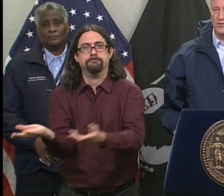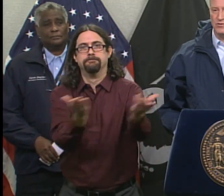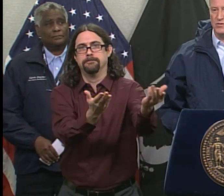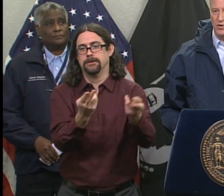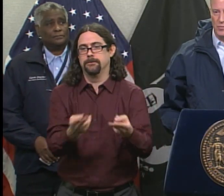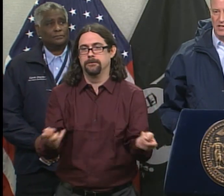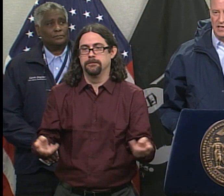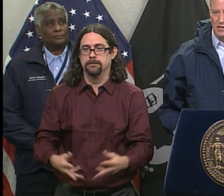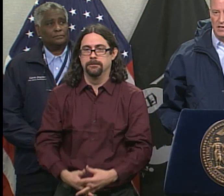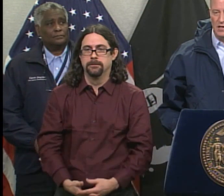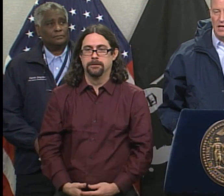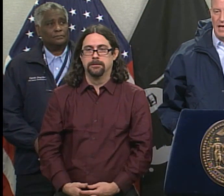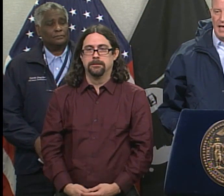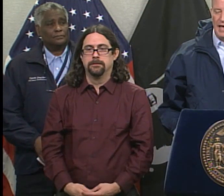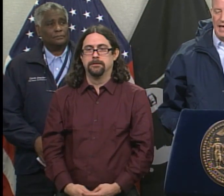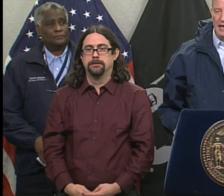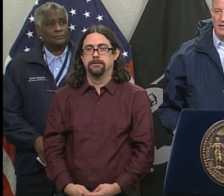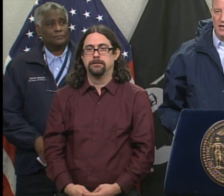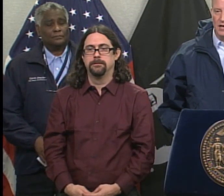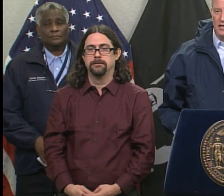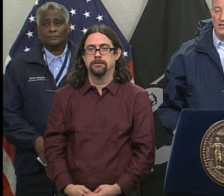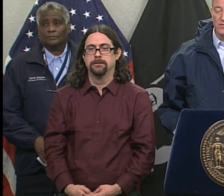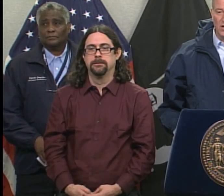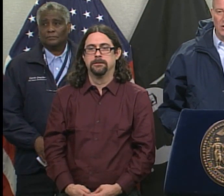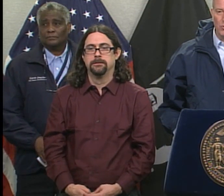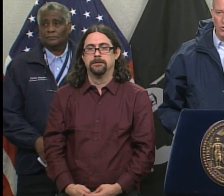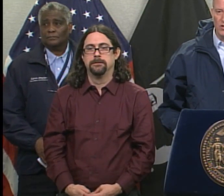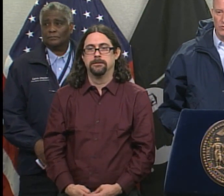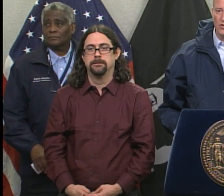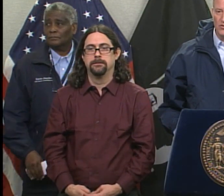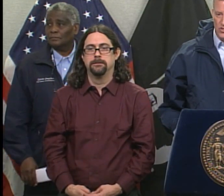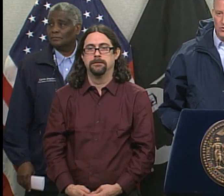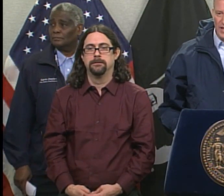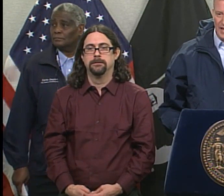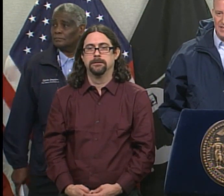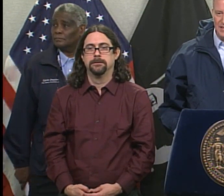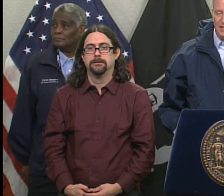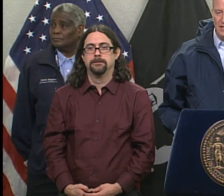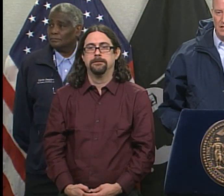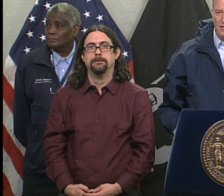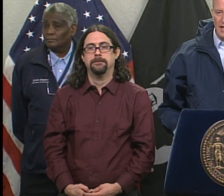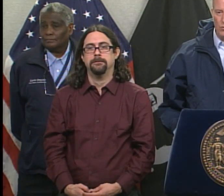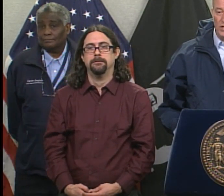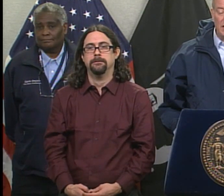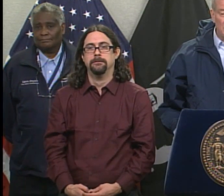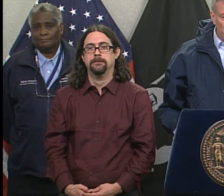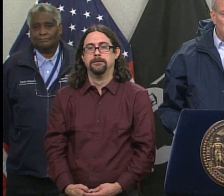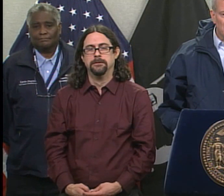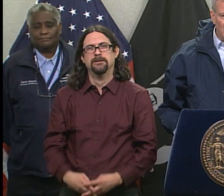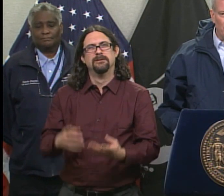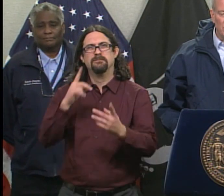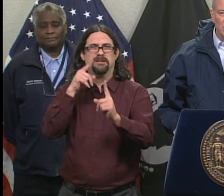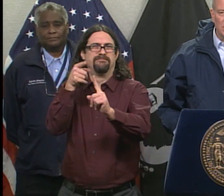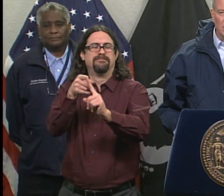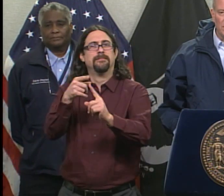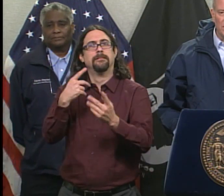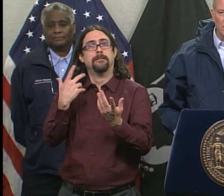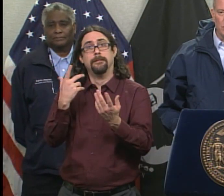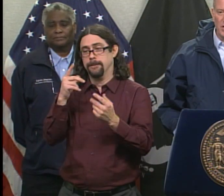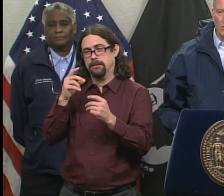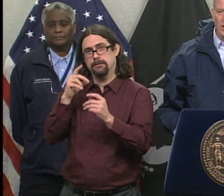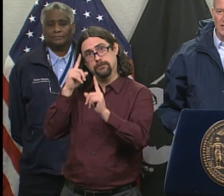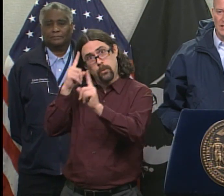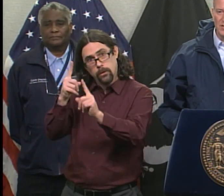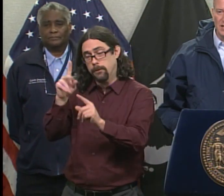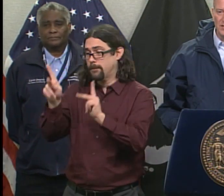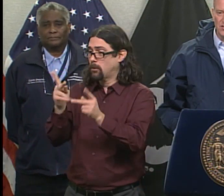off the streets permanently. And it is very important, if we're going to do that, that we convince them that there's a